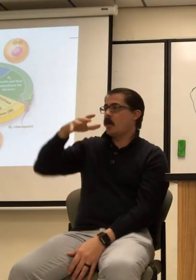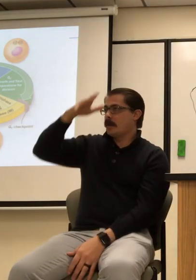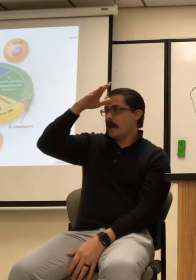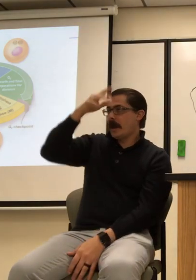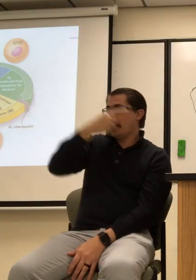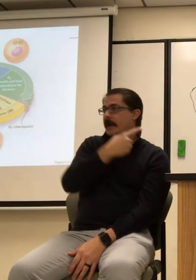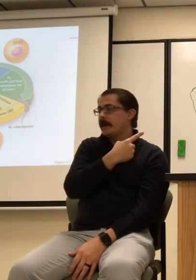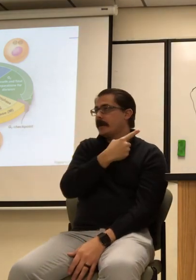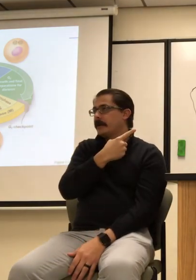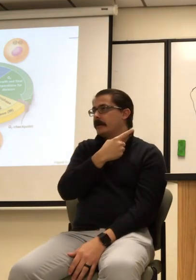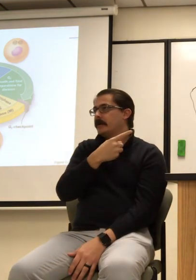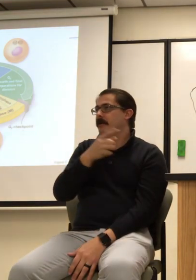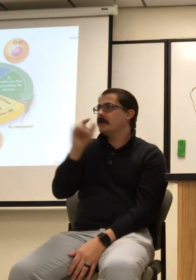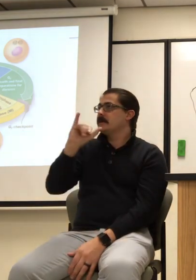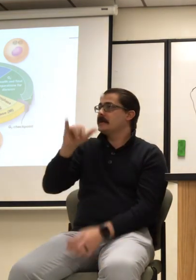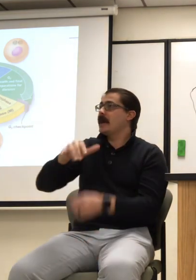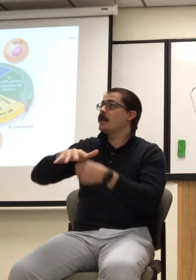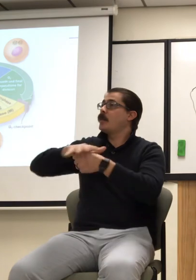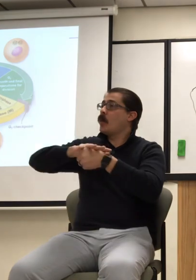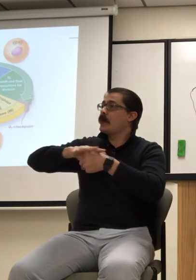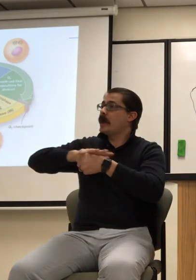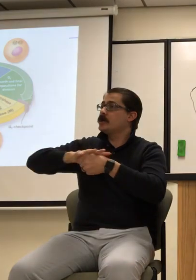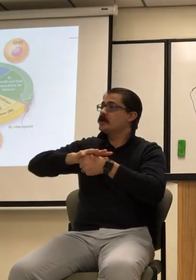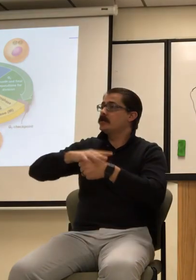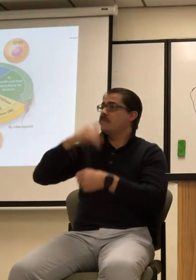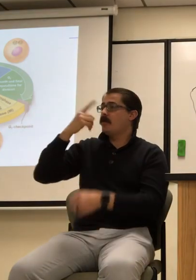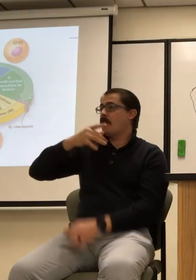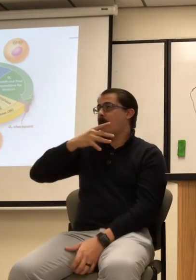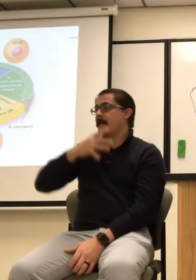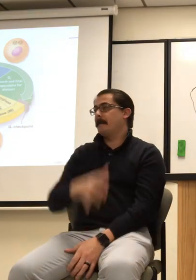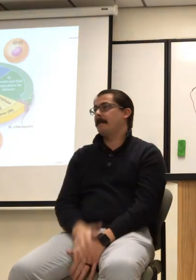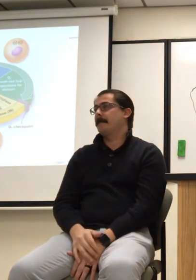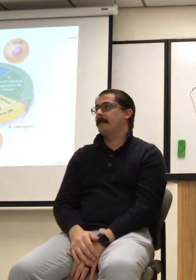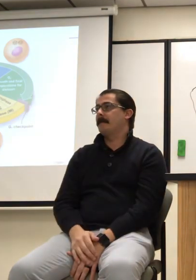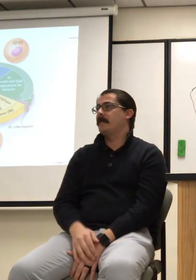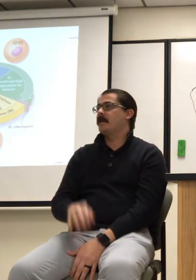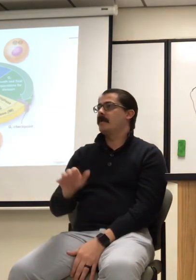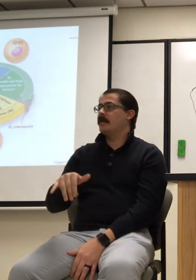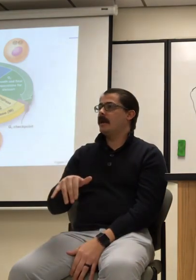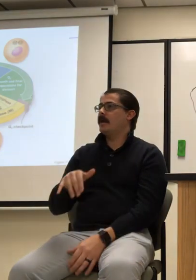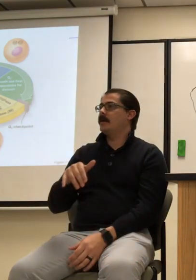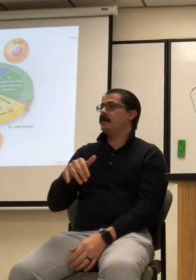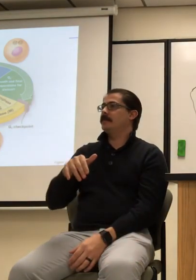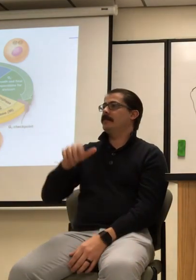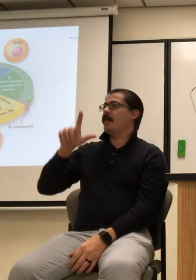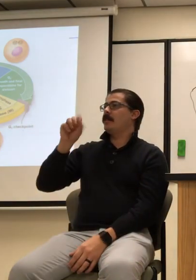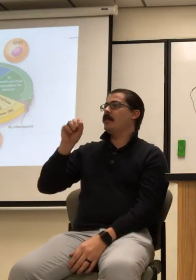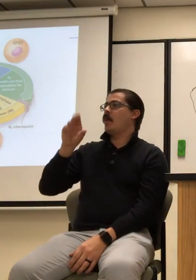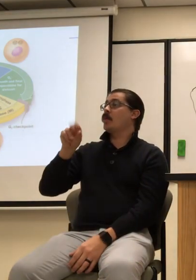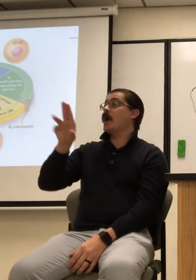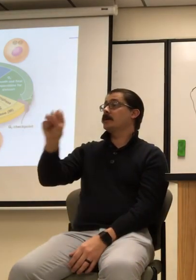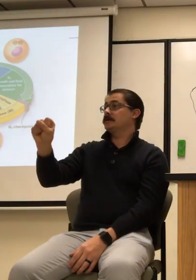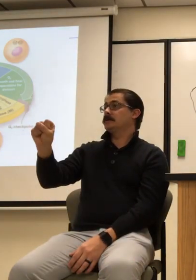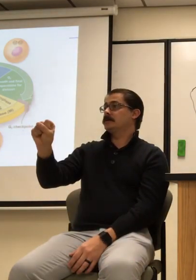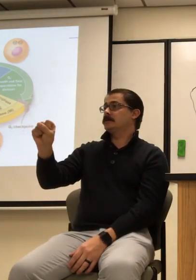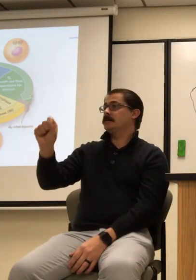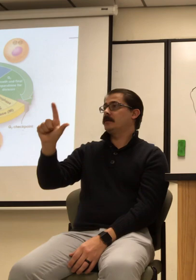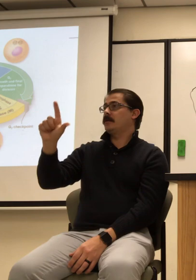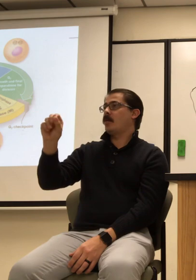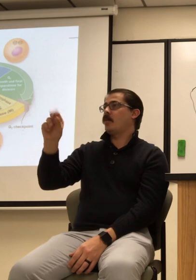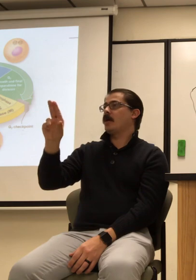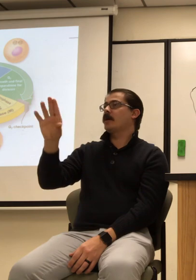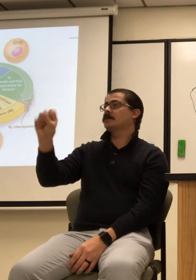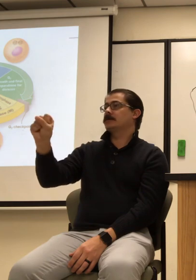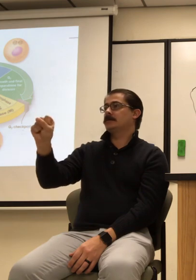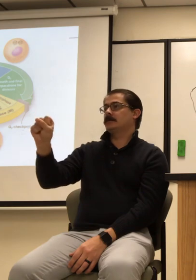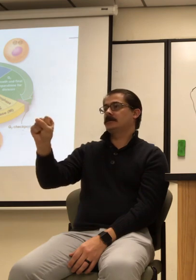in this same location here for your mom. That locus, as it's called,